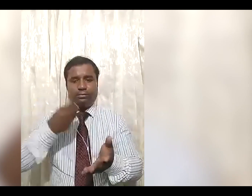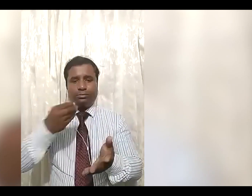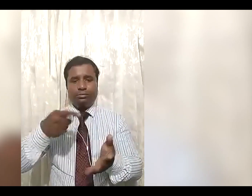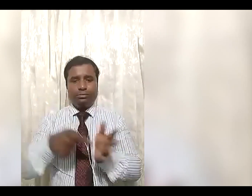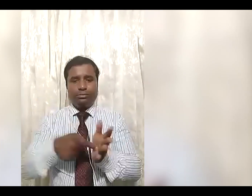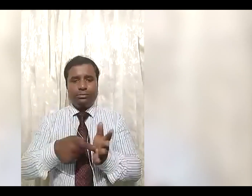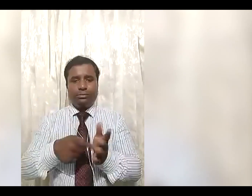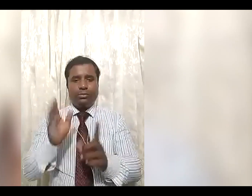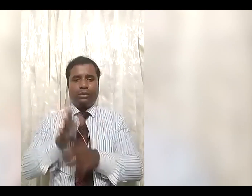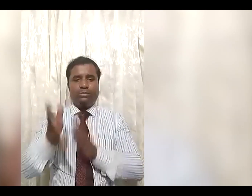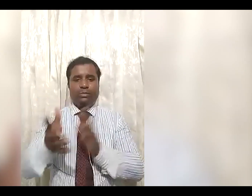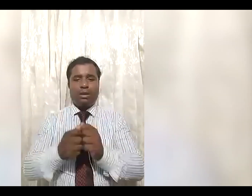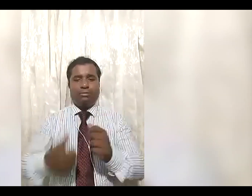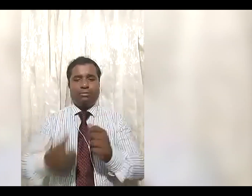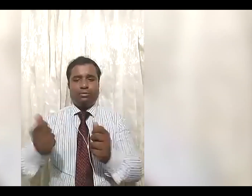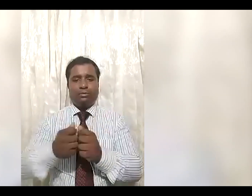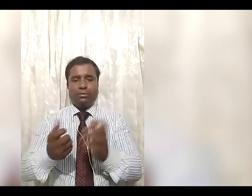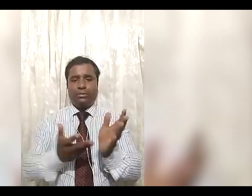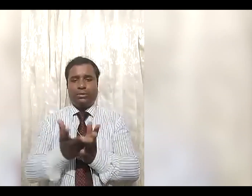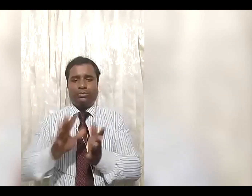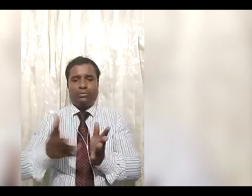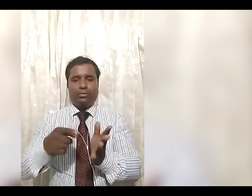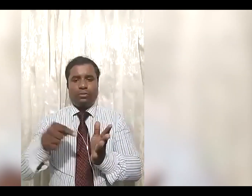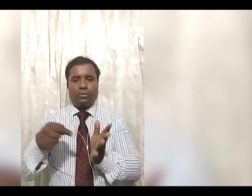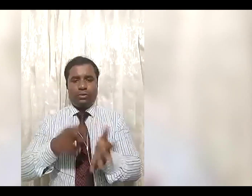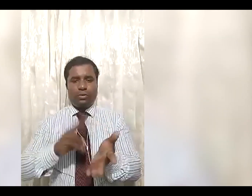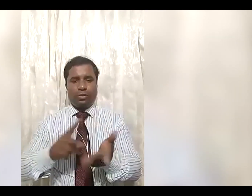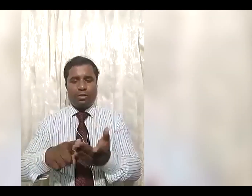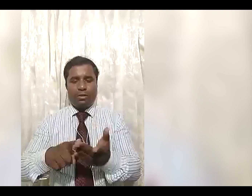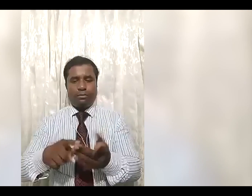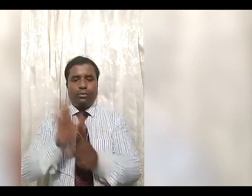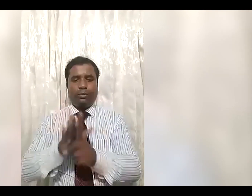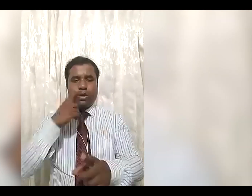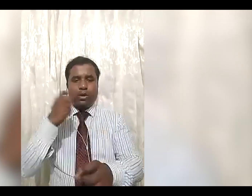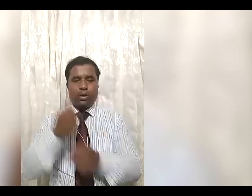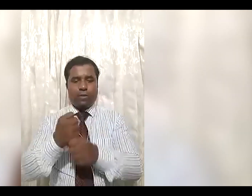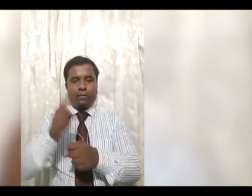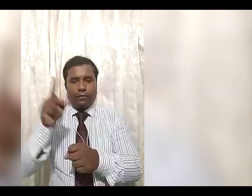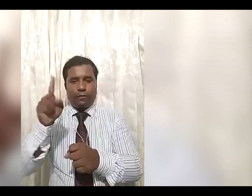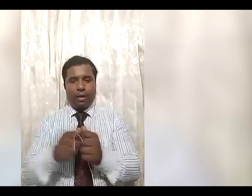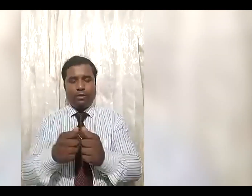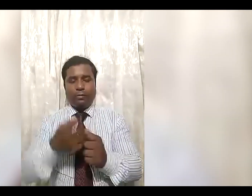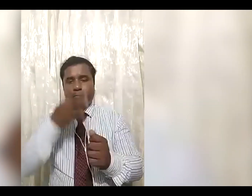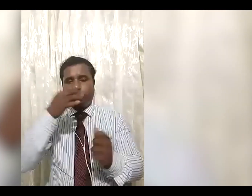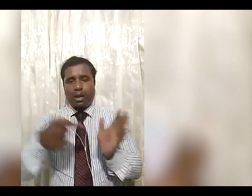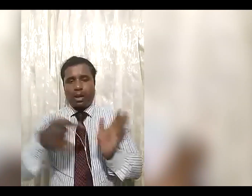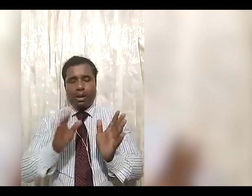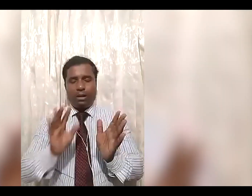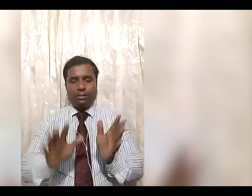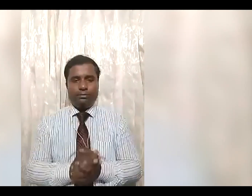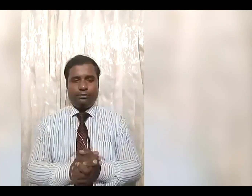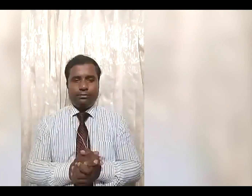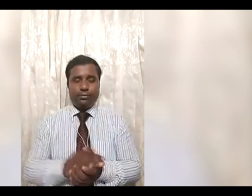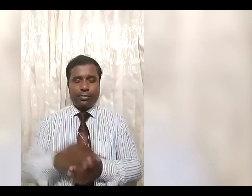polling stations for accessibility. So the Department of Justice, the federal government, sends lawyers out to the state level to